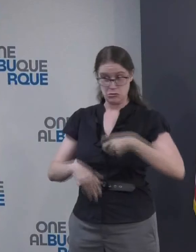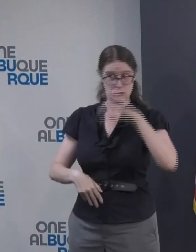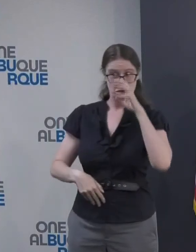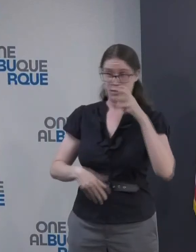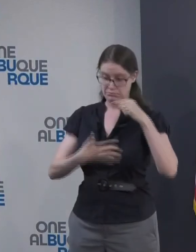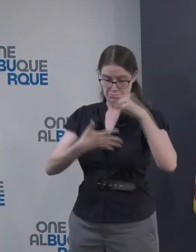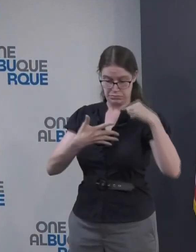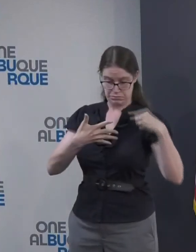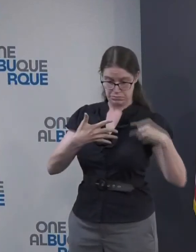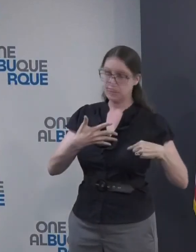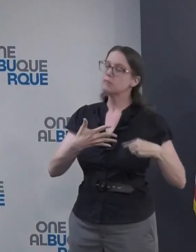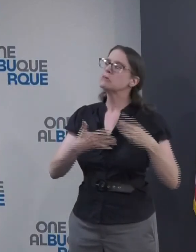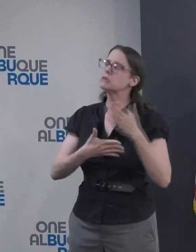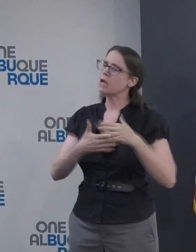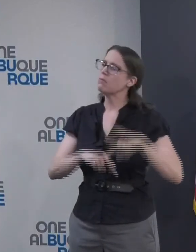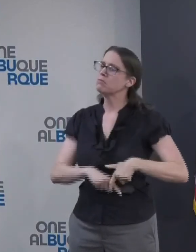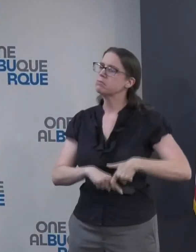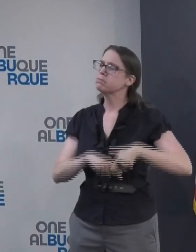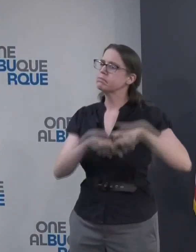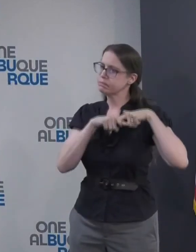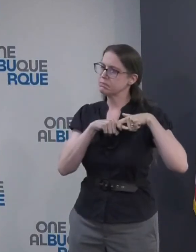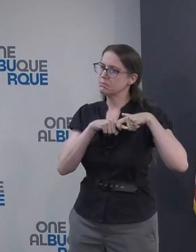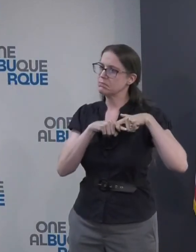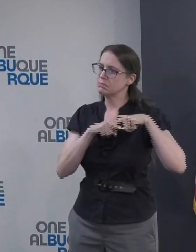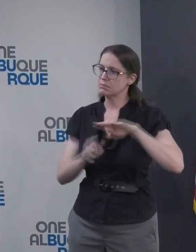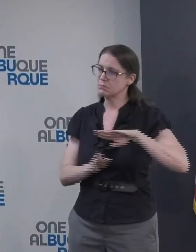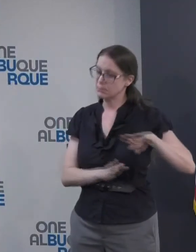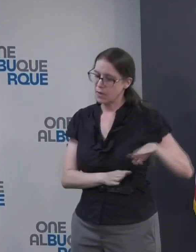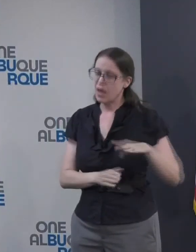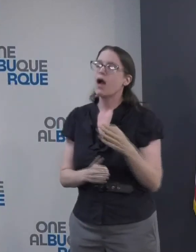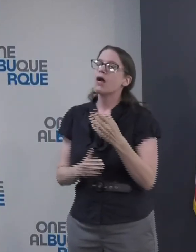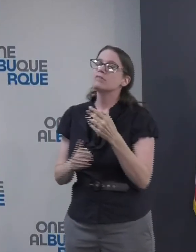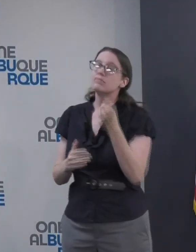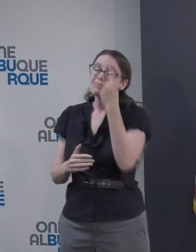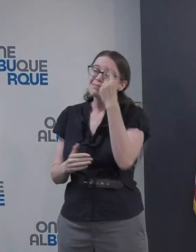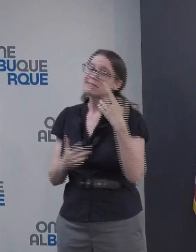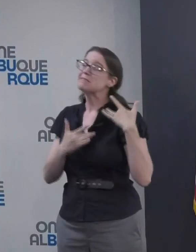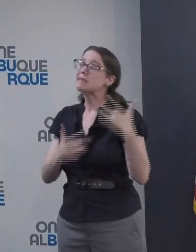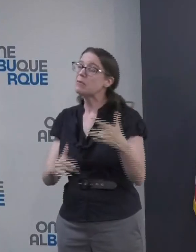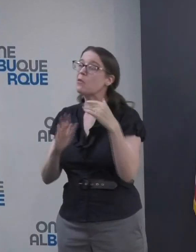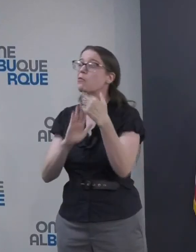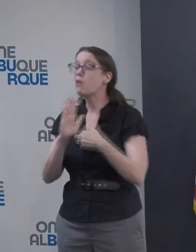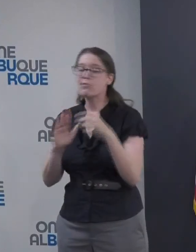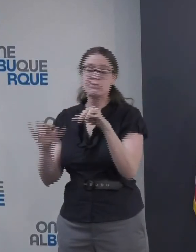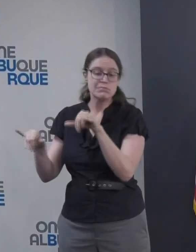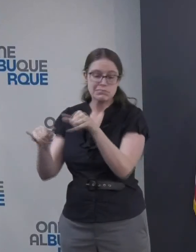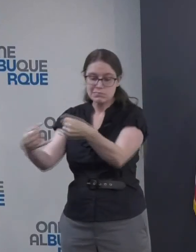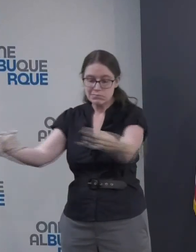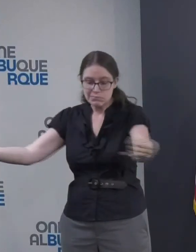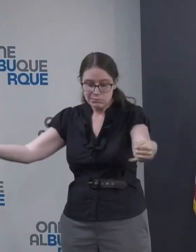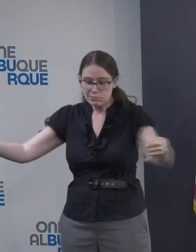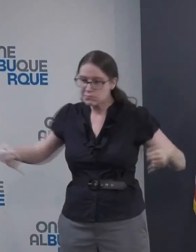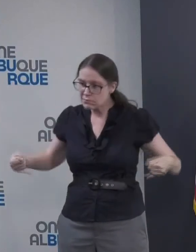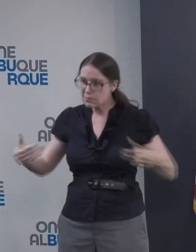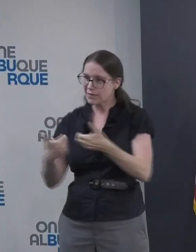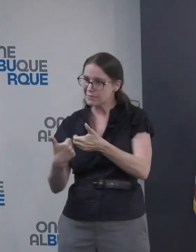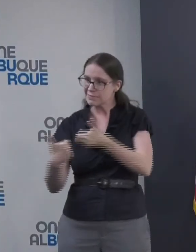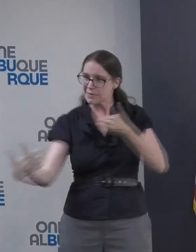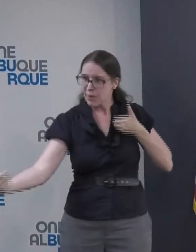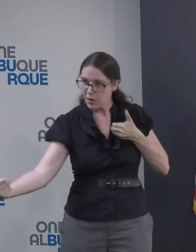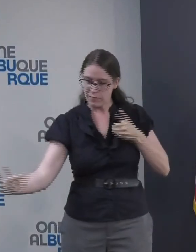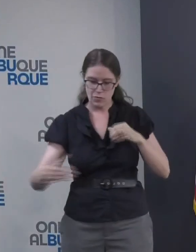to providing a barrier for outdoor seating to separate those outdoor seating areas